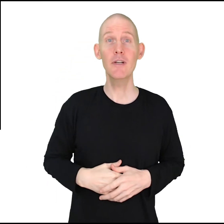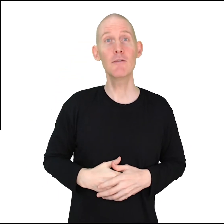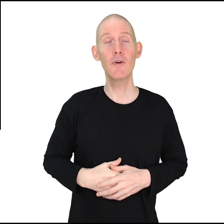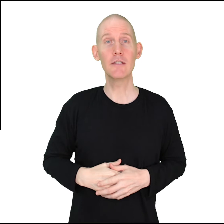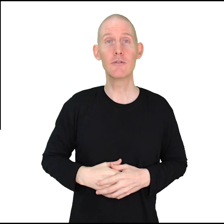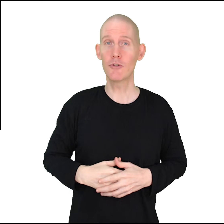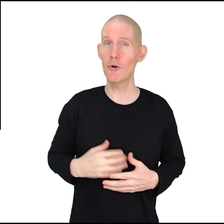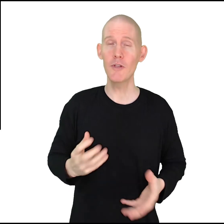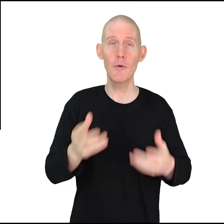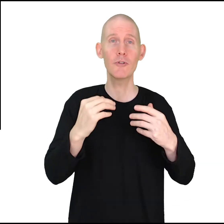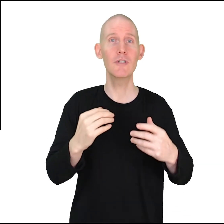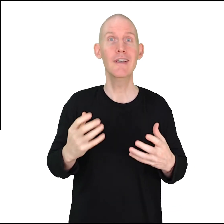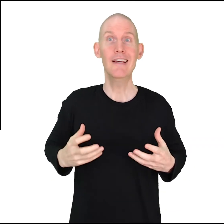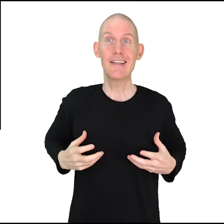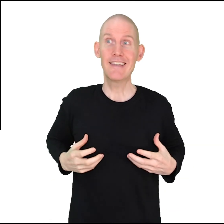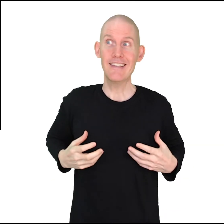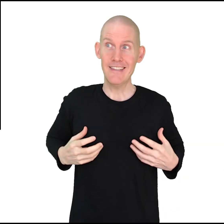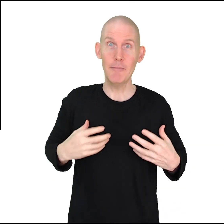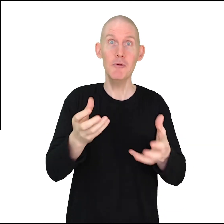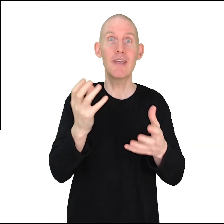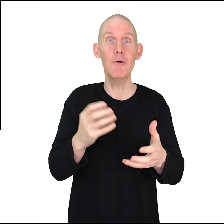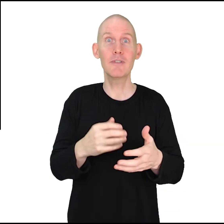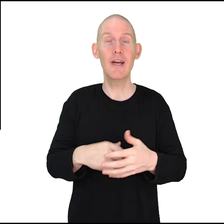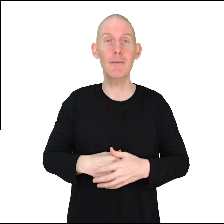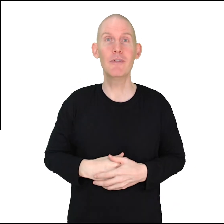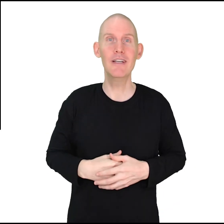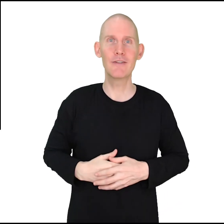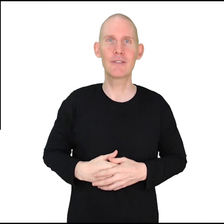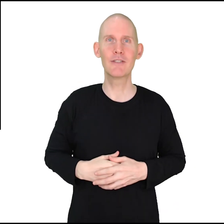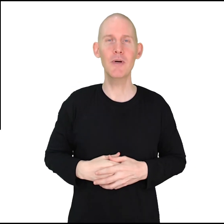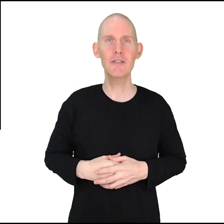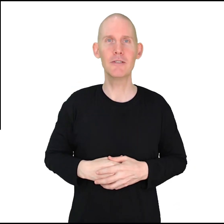face, show the emotion, communicate what's happening in the situation.